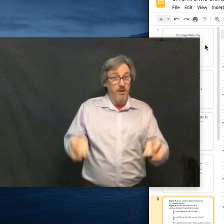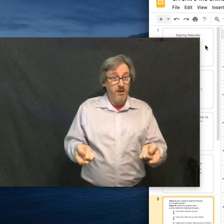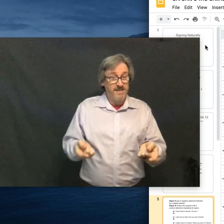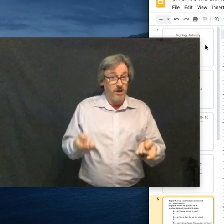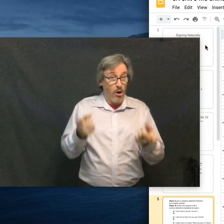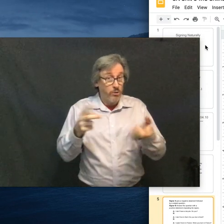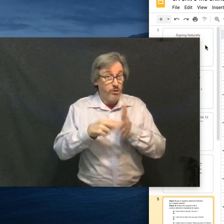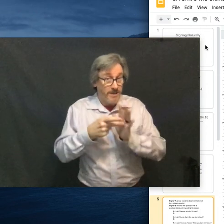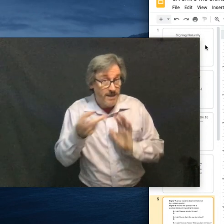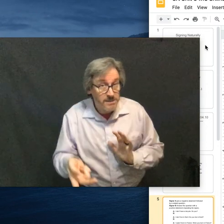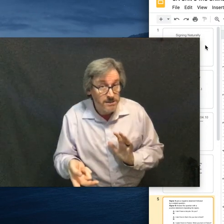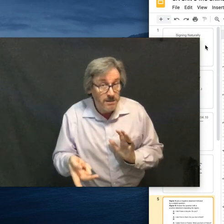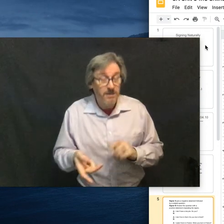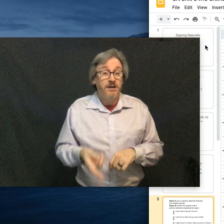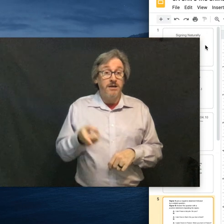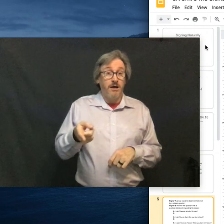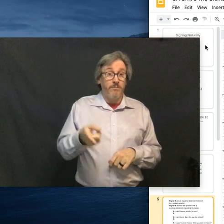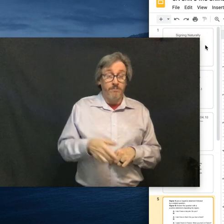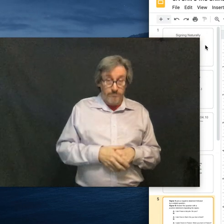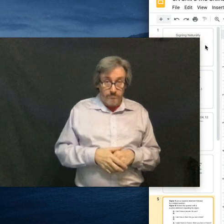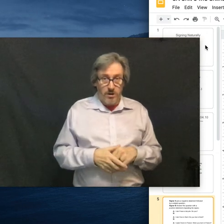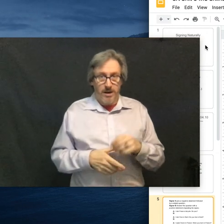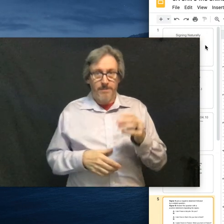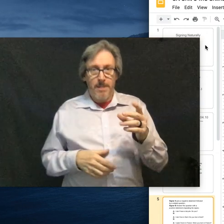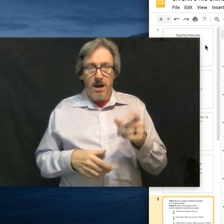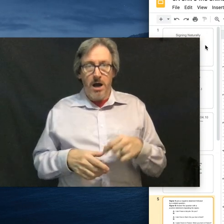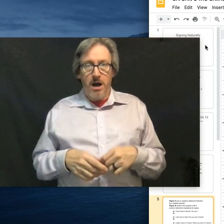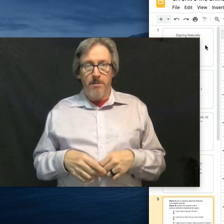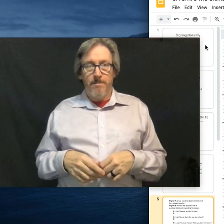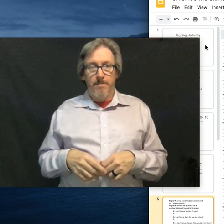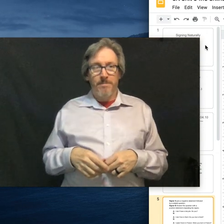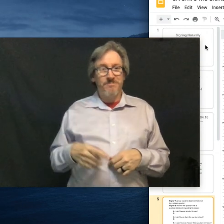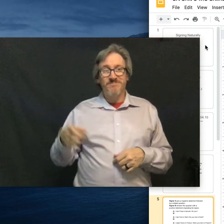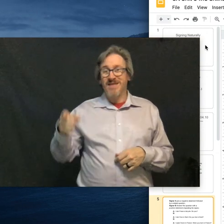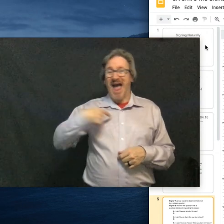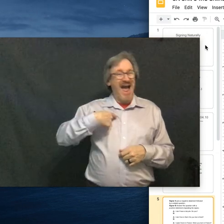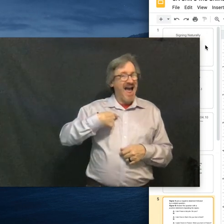question, say, oh, you mean this? All right.